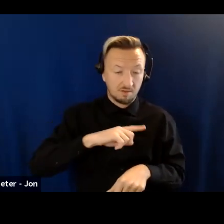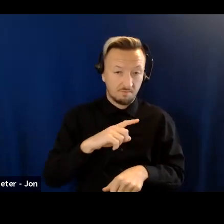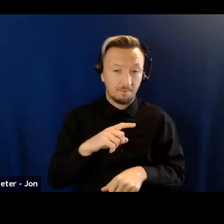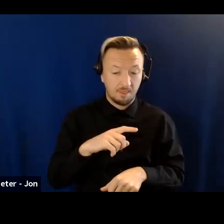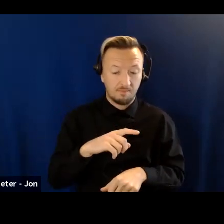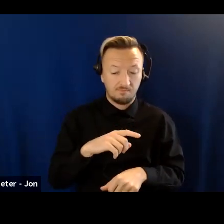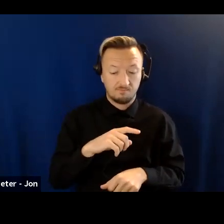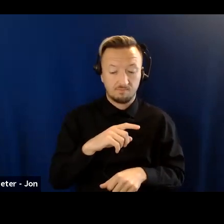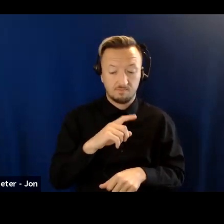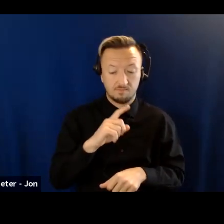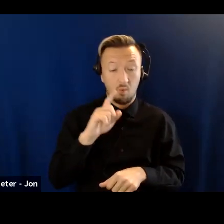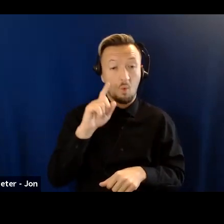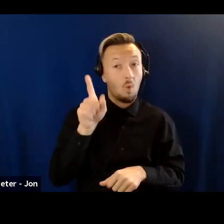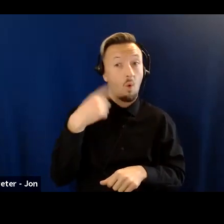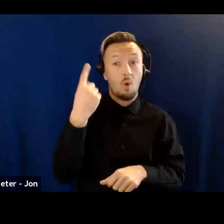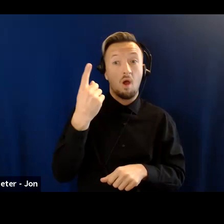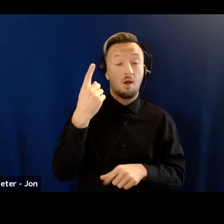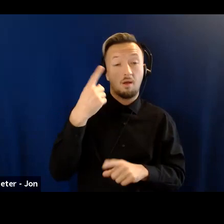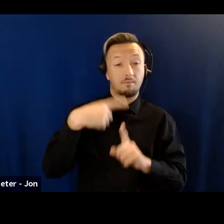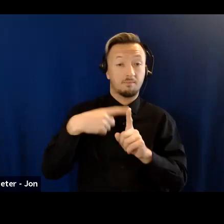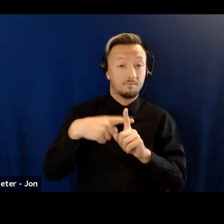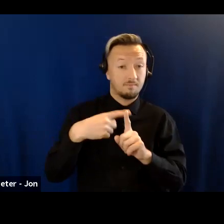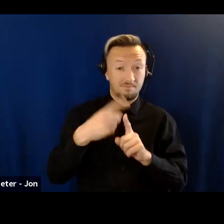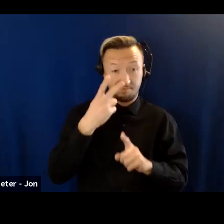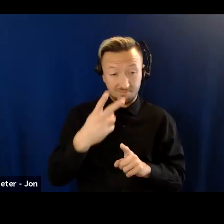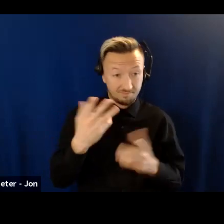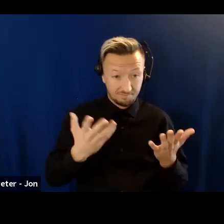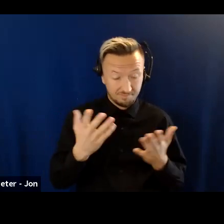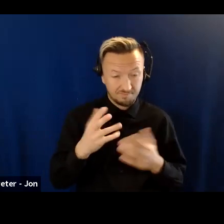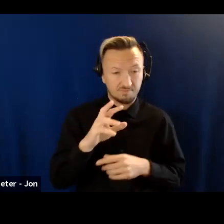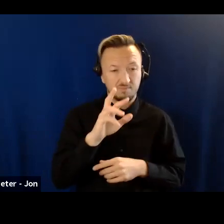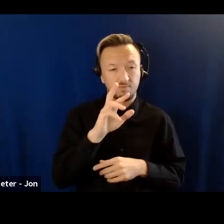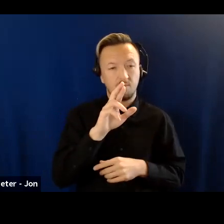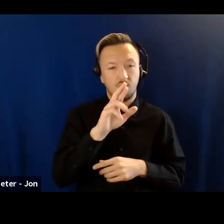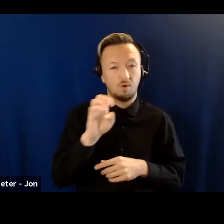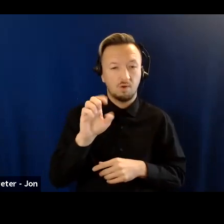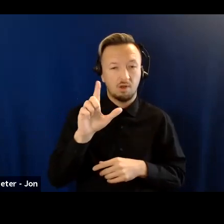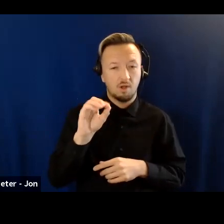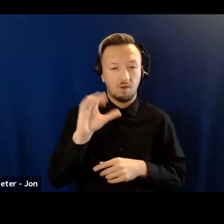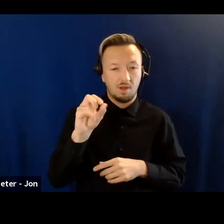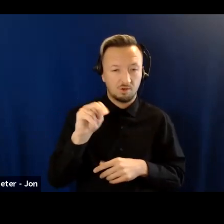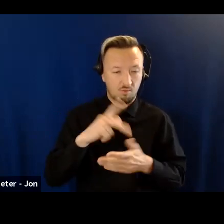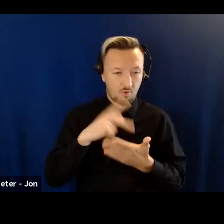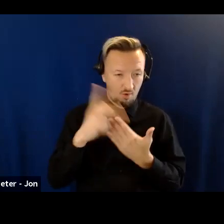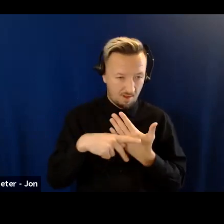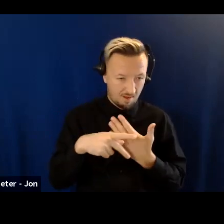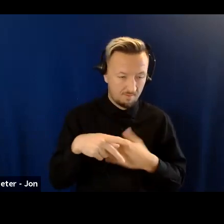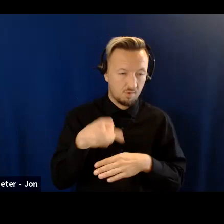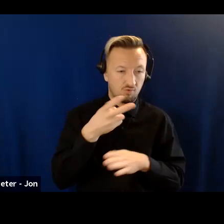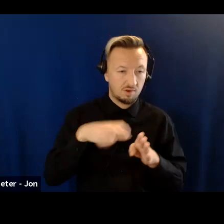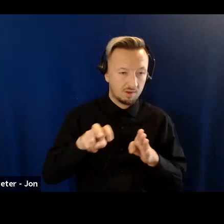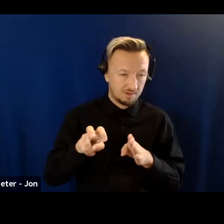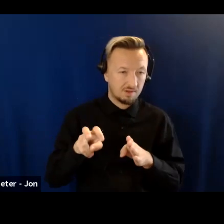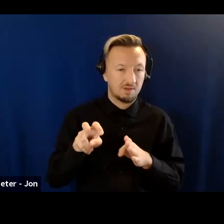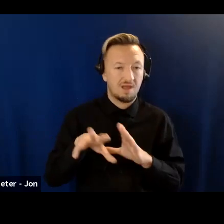the only sort of light that we've seen at the end of our tunnel is the relocation program and transitioning some of the